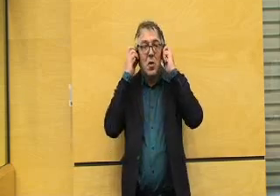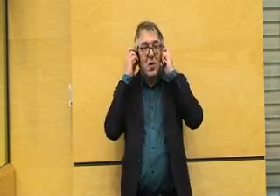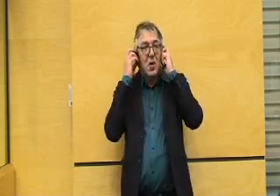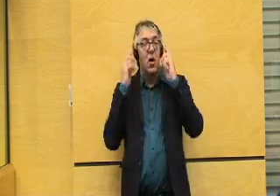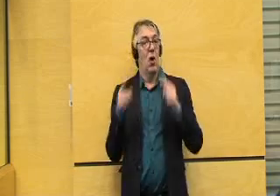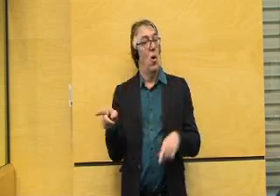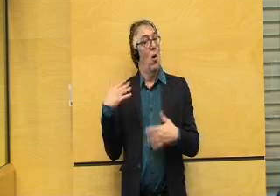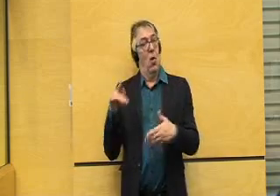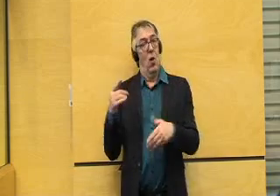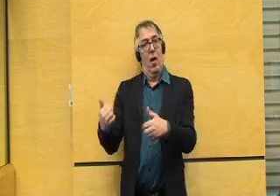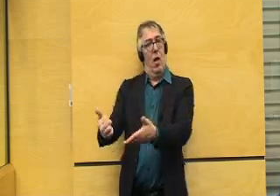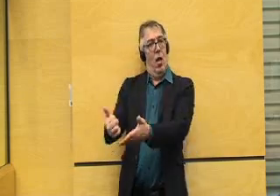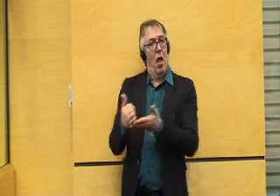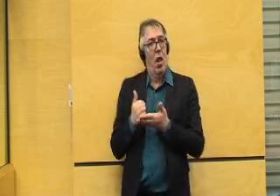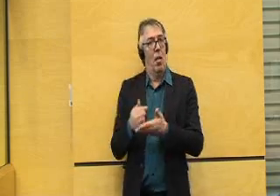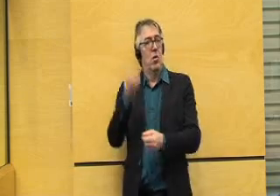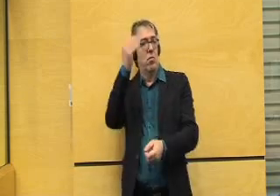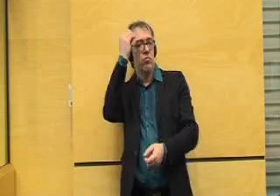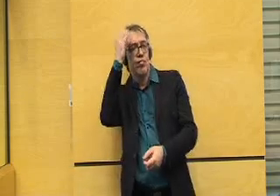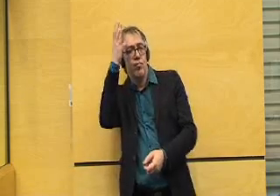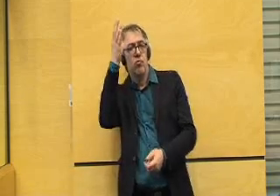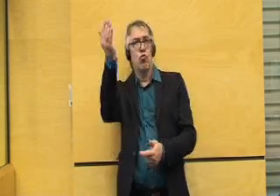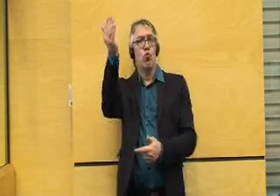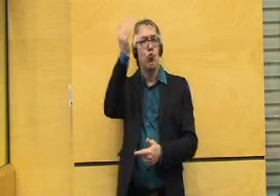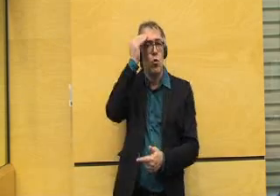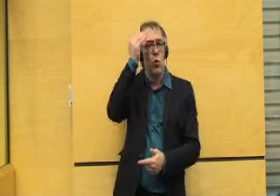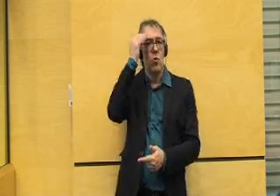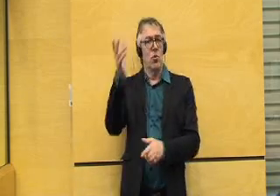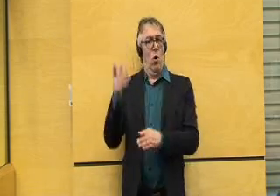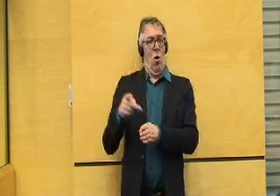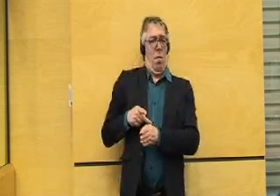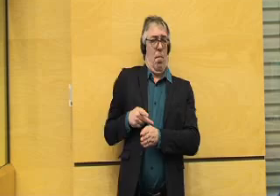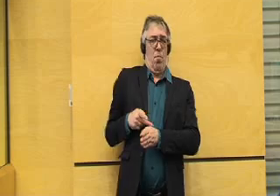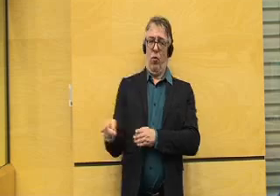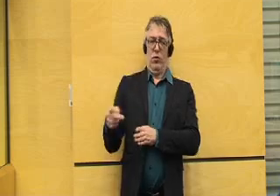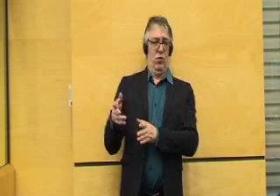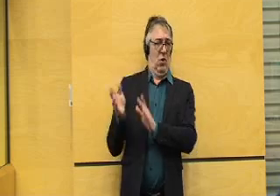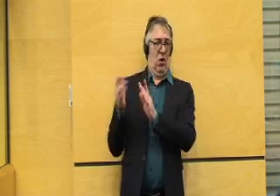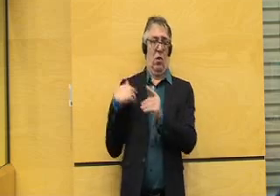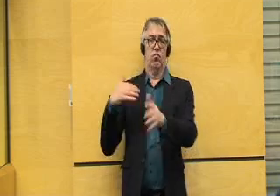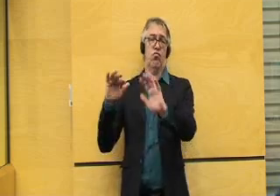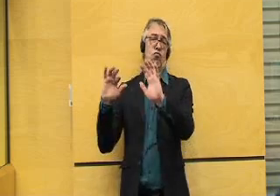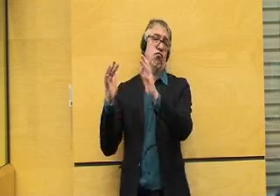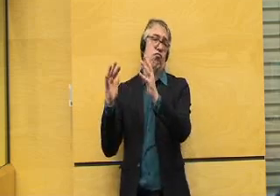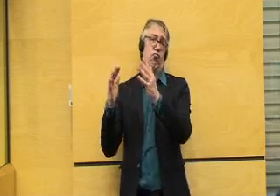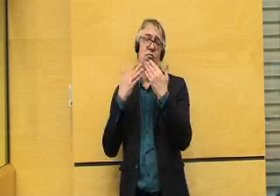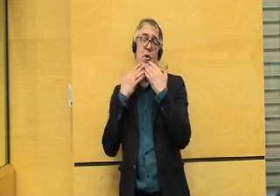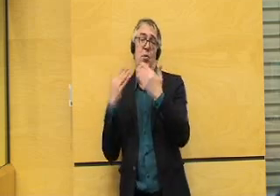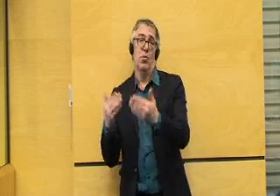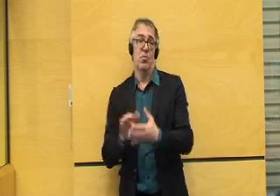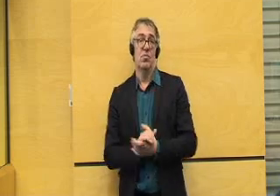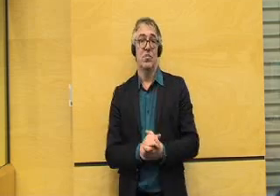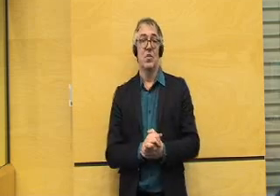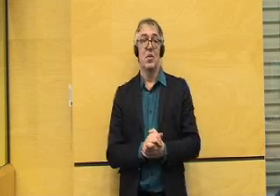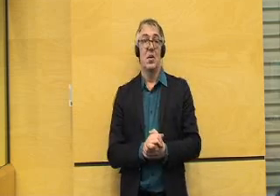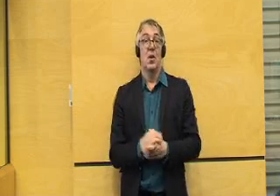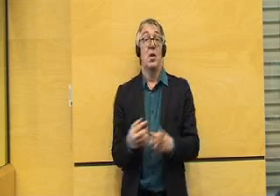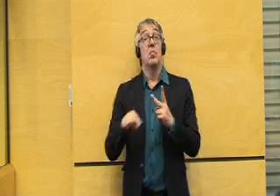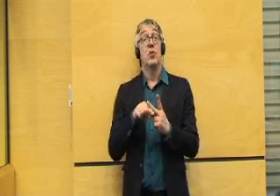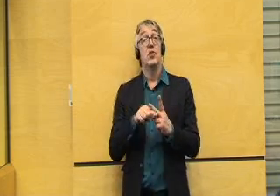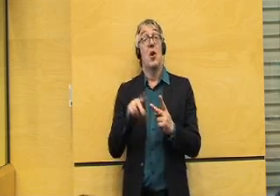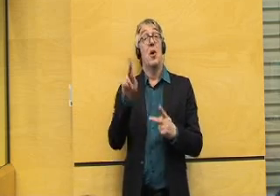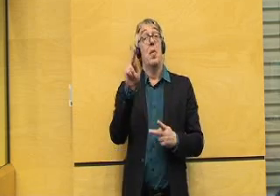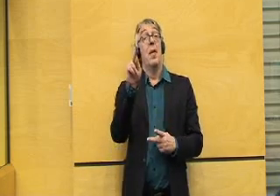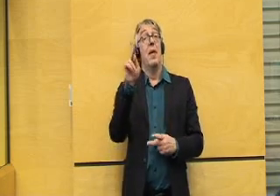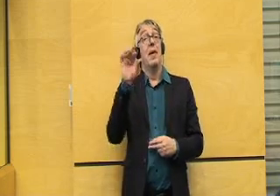extended knowledge, research and professionalism. And I would also like to congratulate our country reporter for his impeccable job